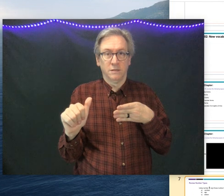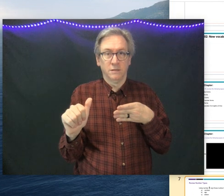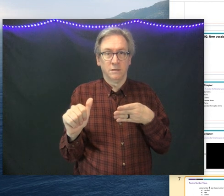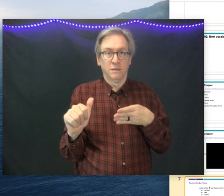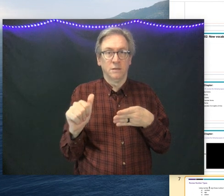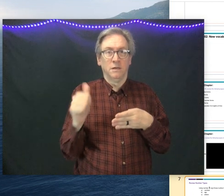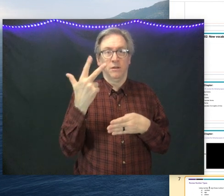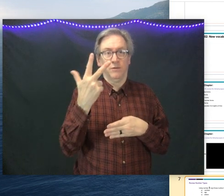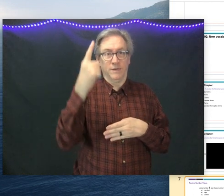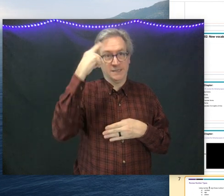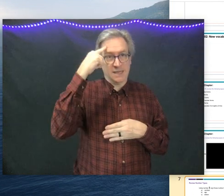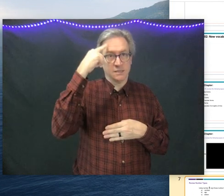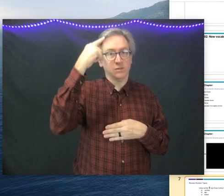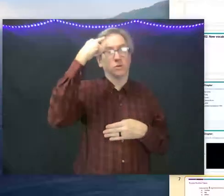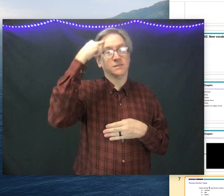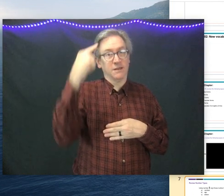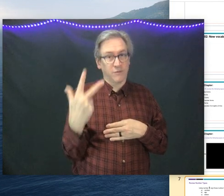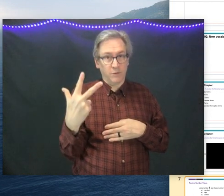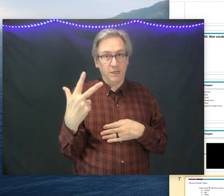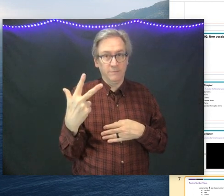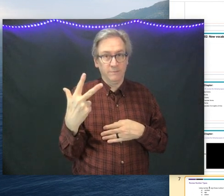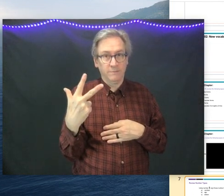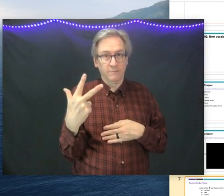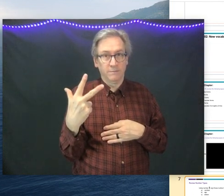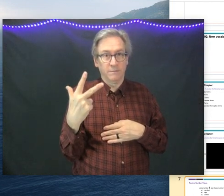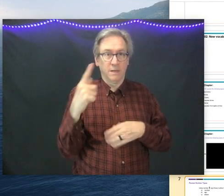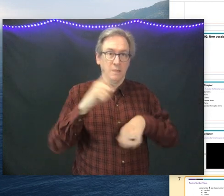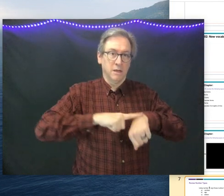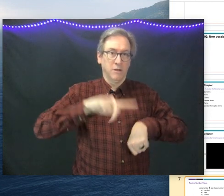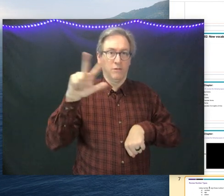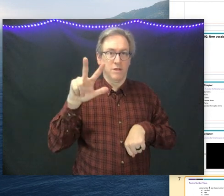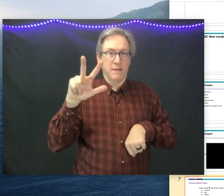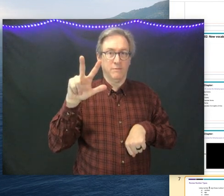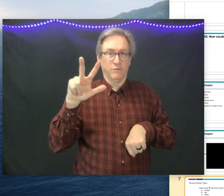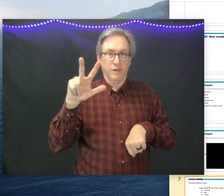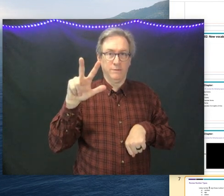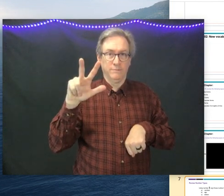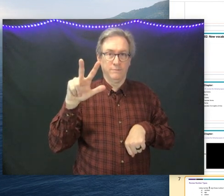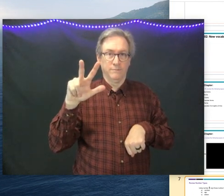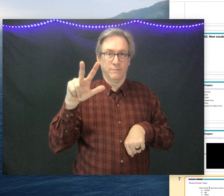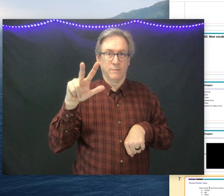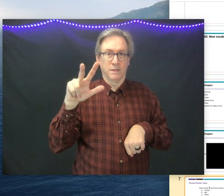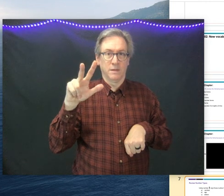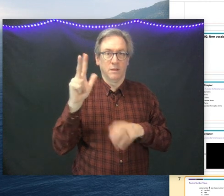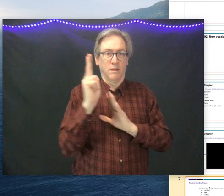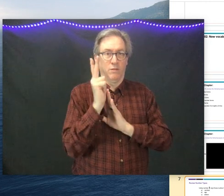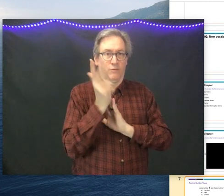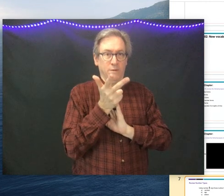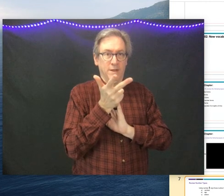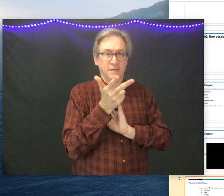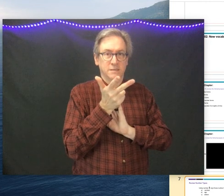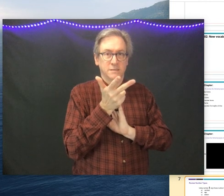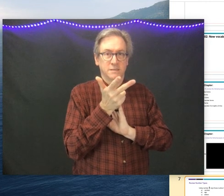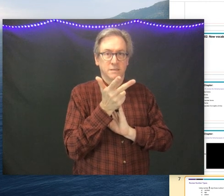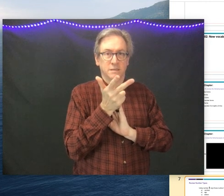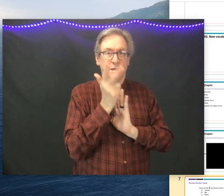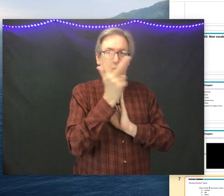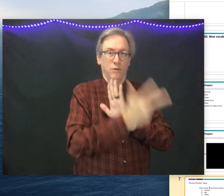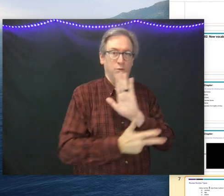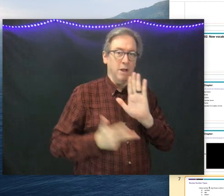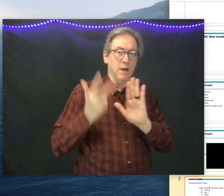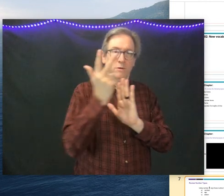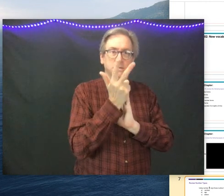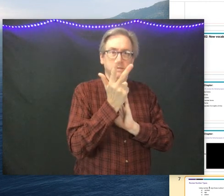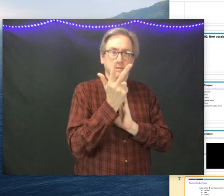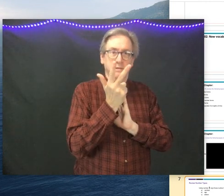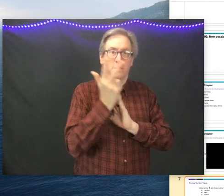$3, 3 cents or cent 3, time 3, 3 minutes,